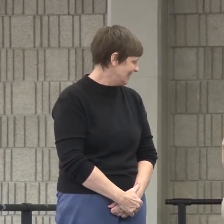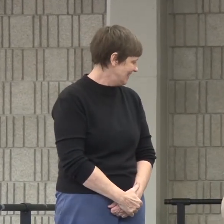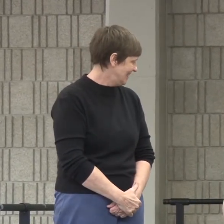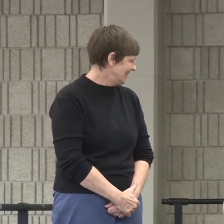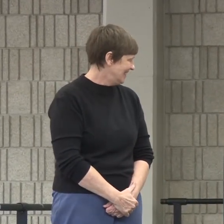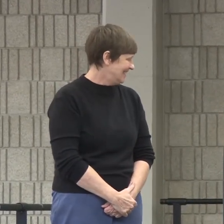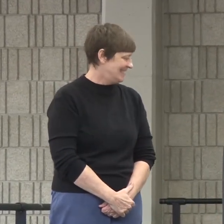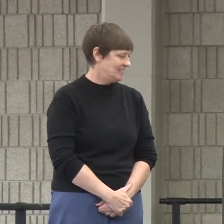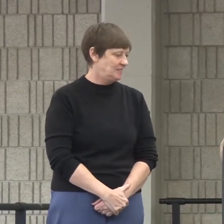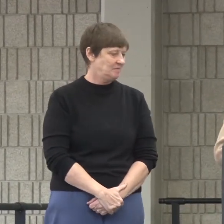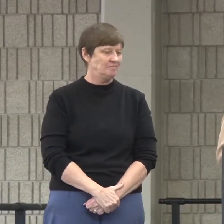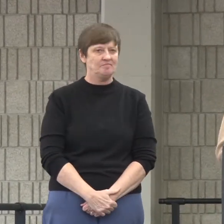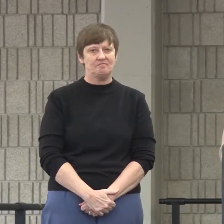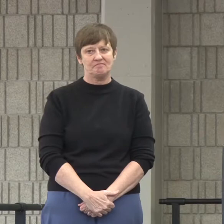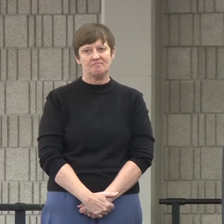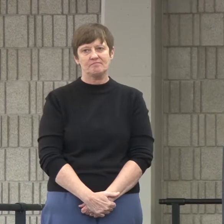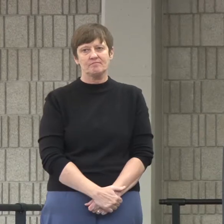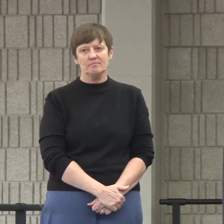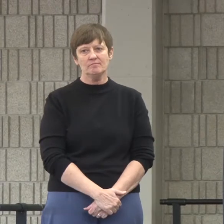Thank you.